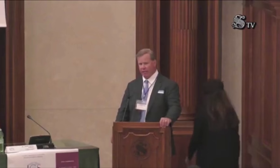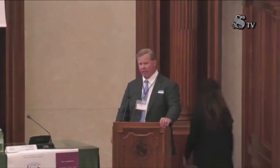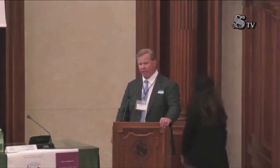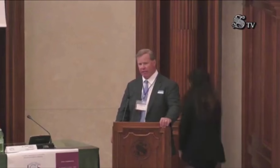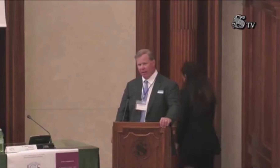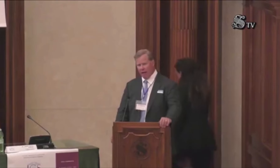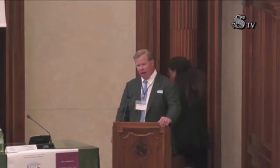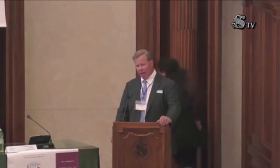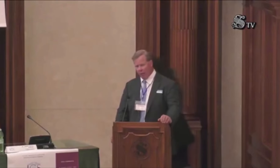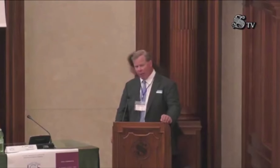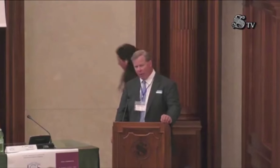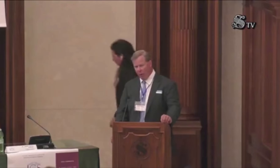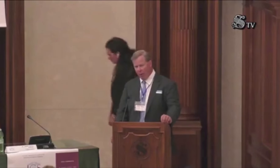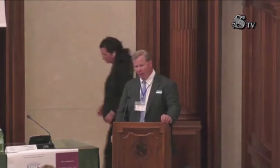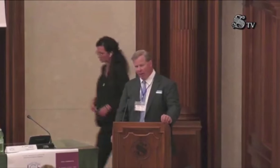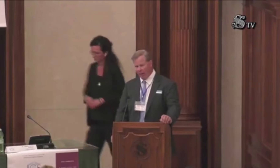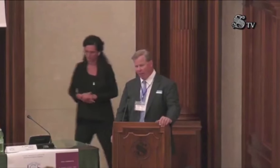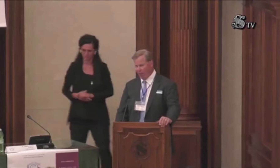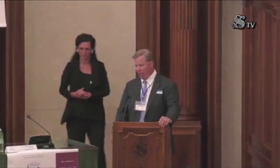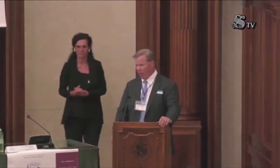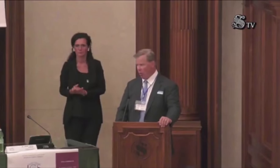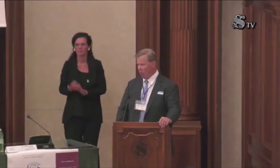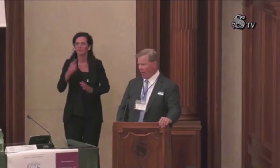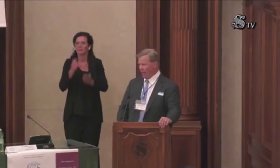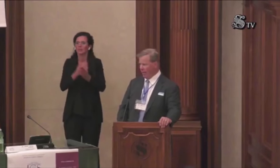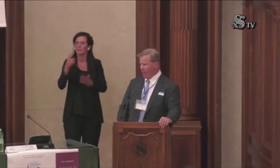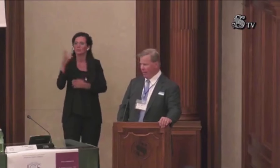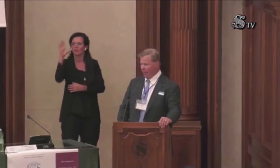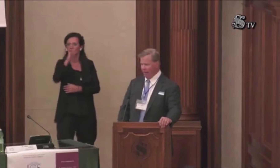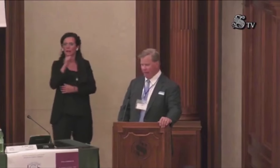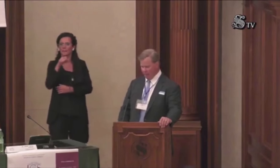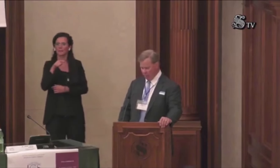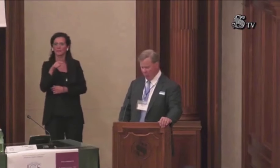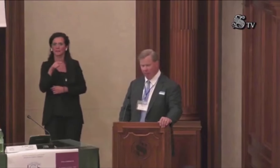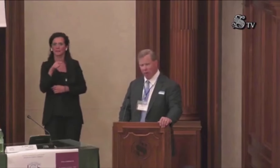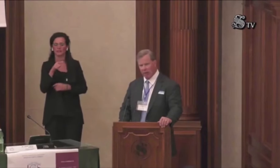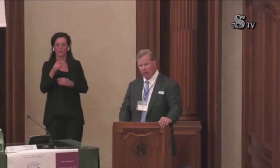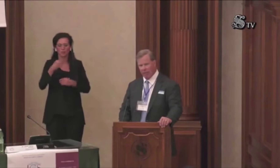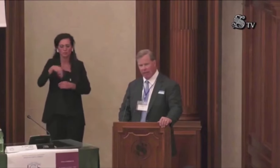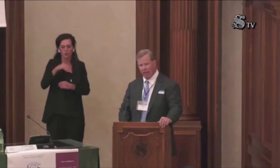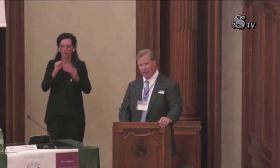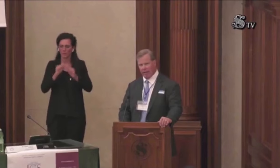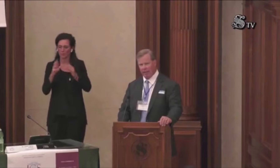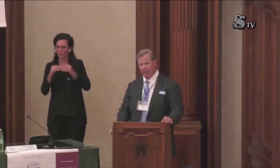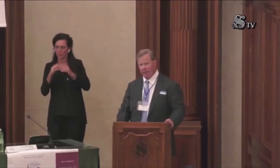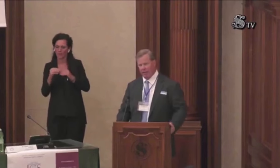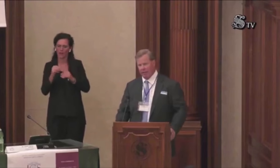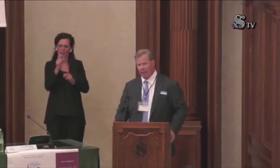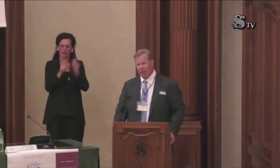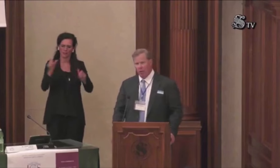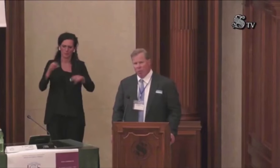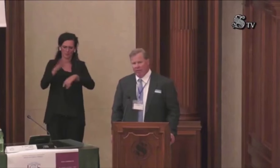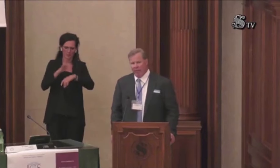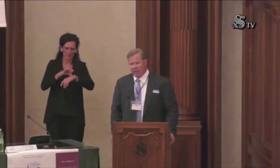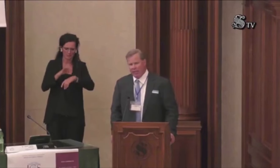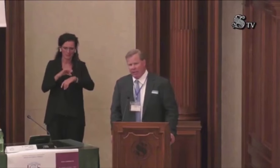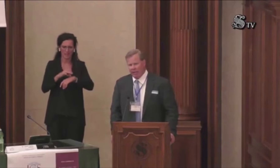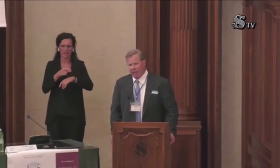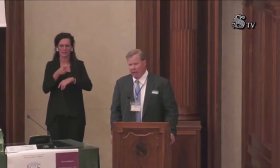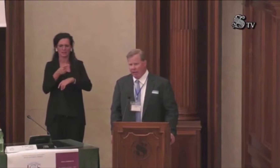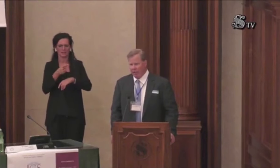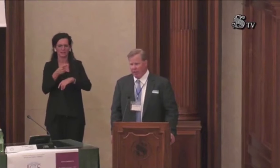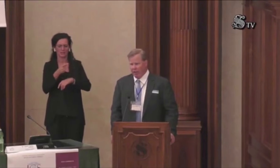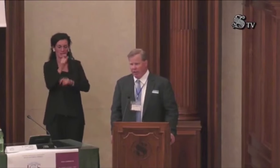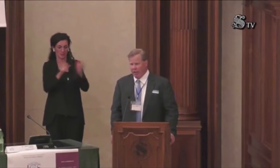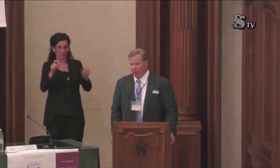confounding disease. I agree with Paul Merrick and Pierre Corey that it's one of the most complicated diseases we've ever